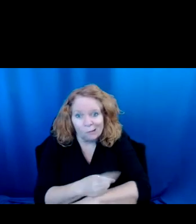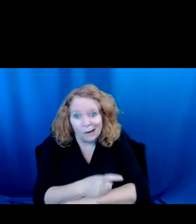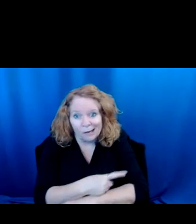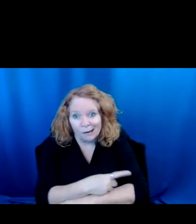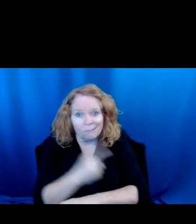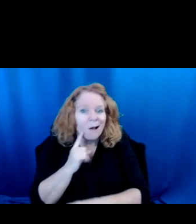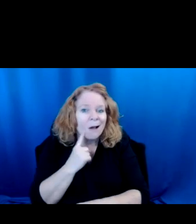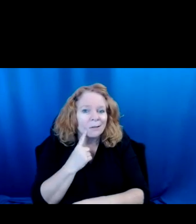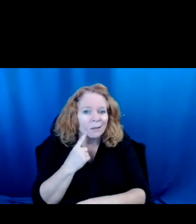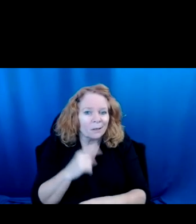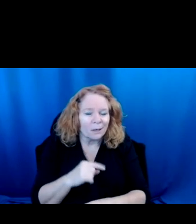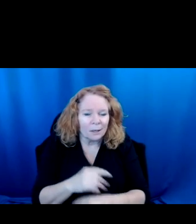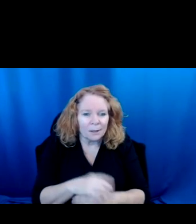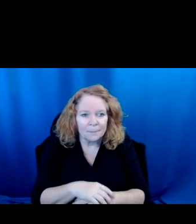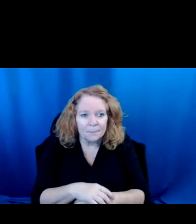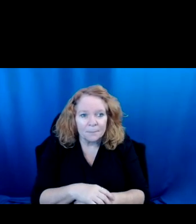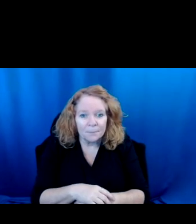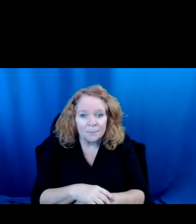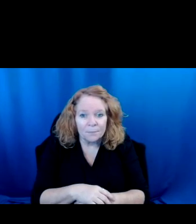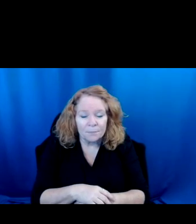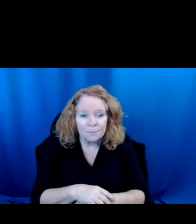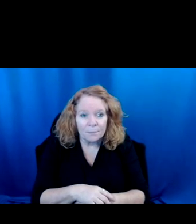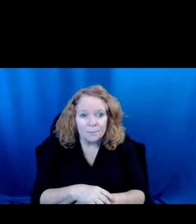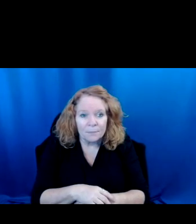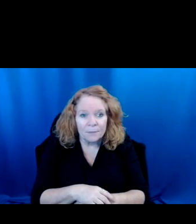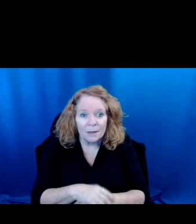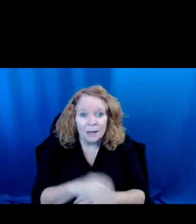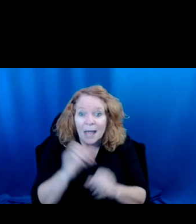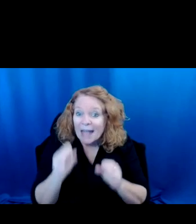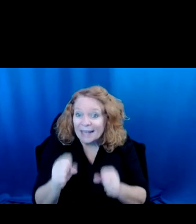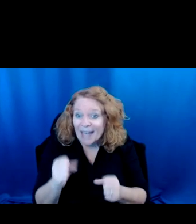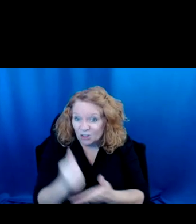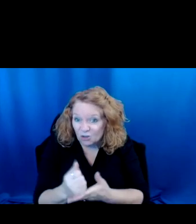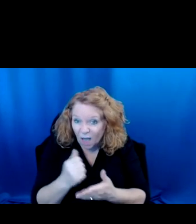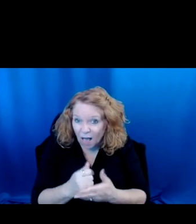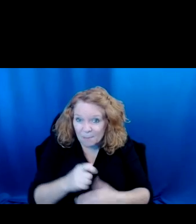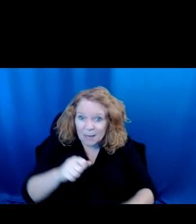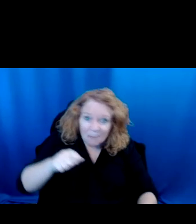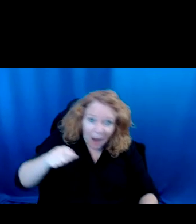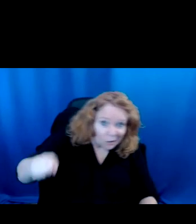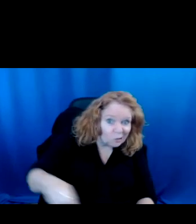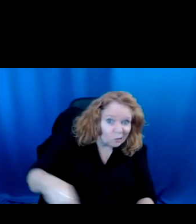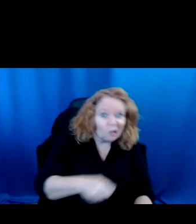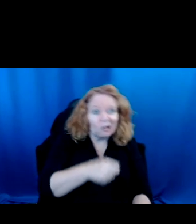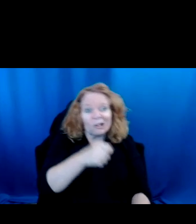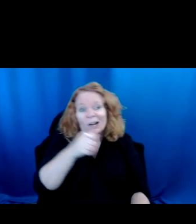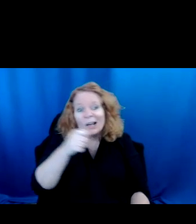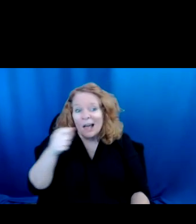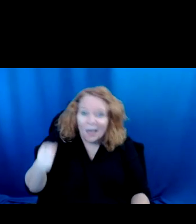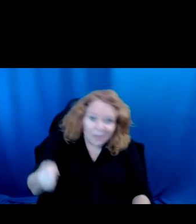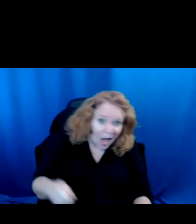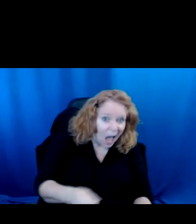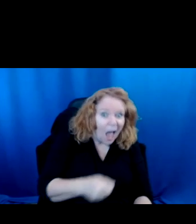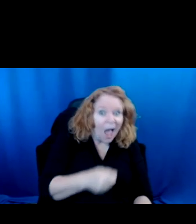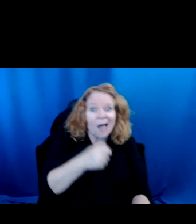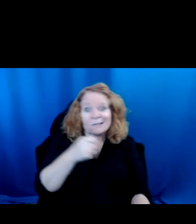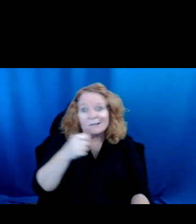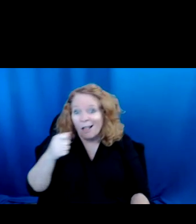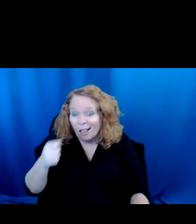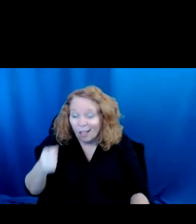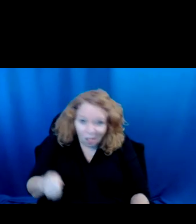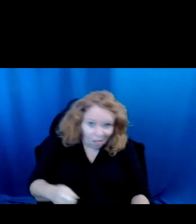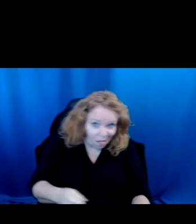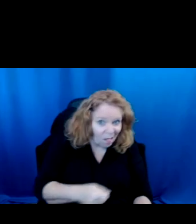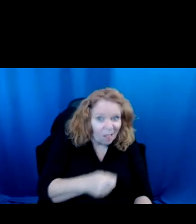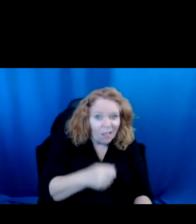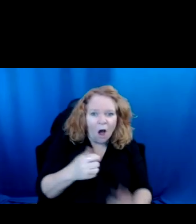Candy. Can you help me by turning the handle on the sparkly sparkly making